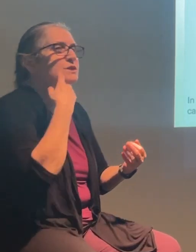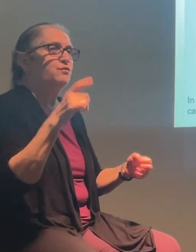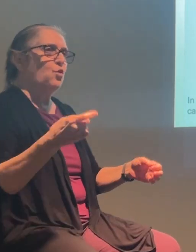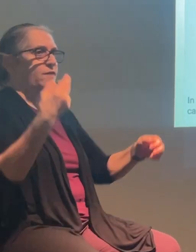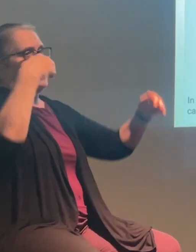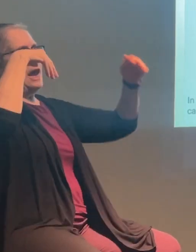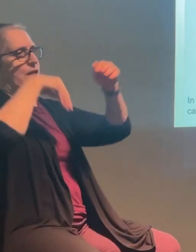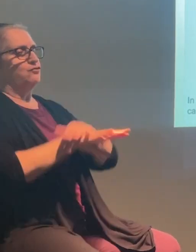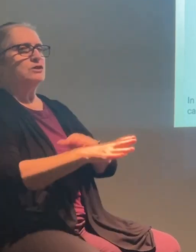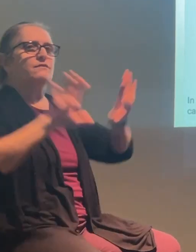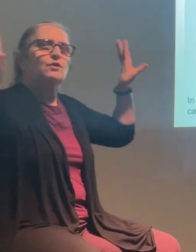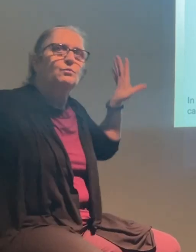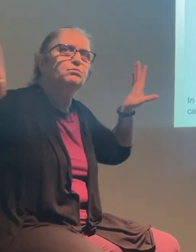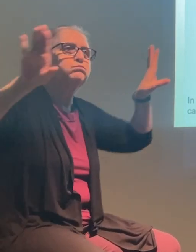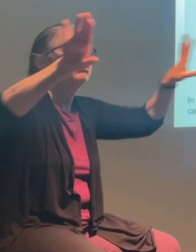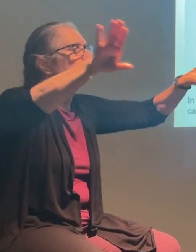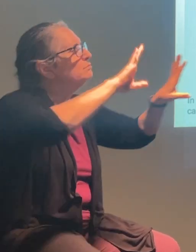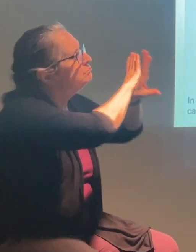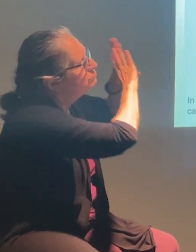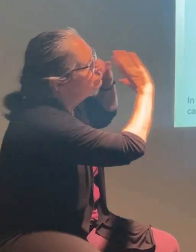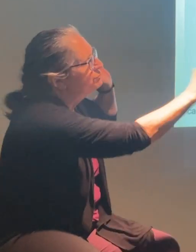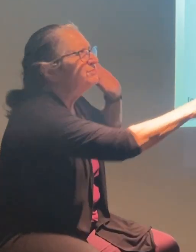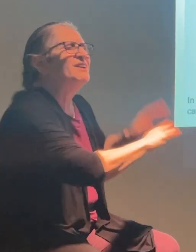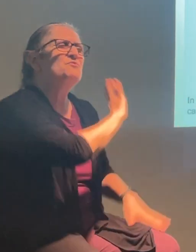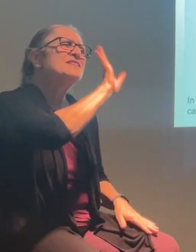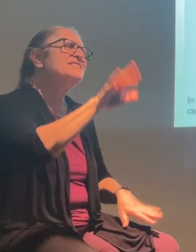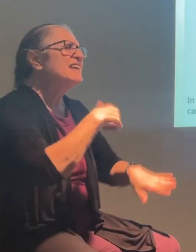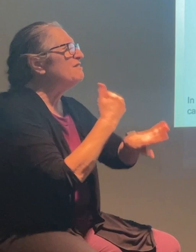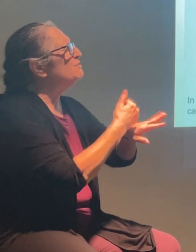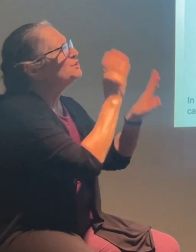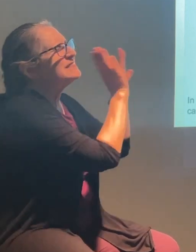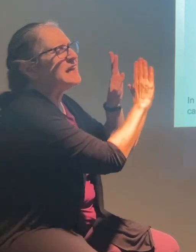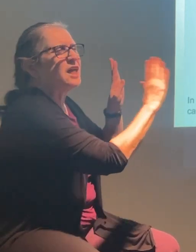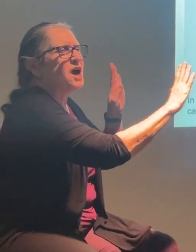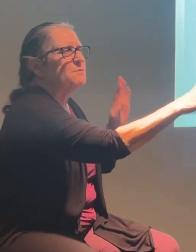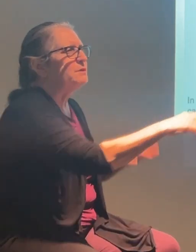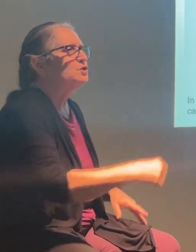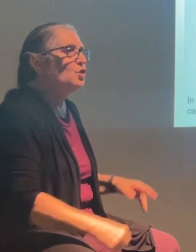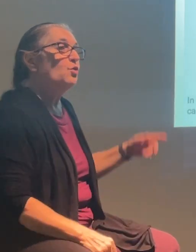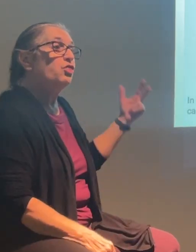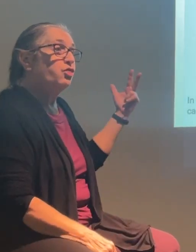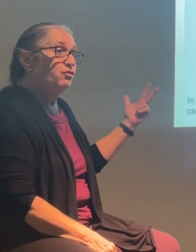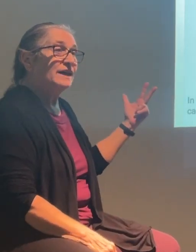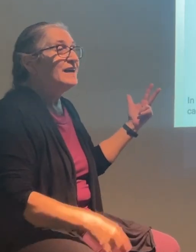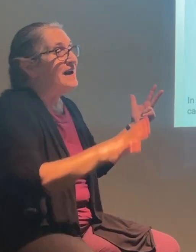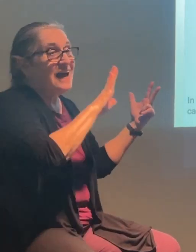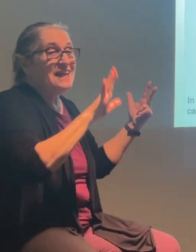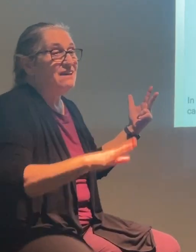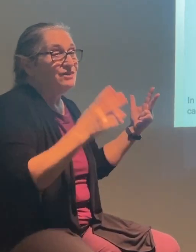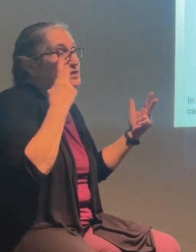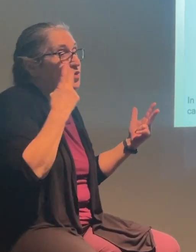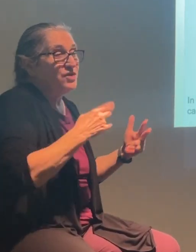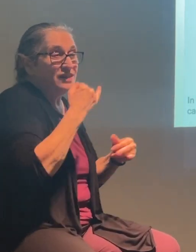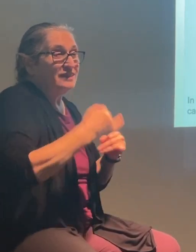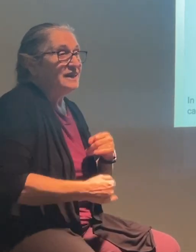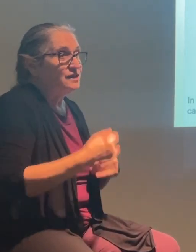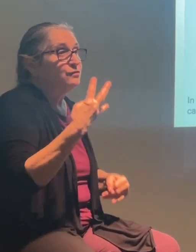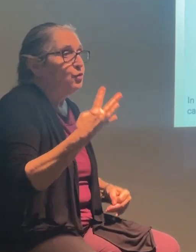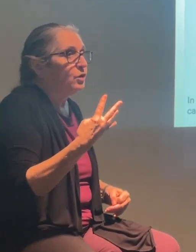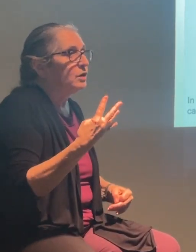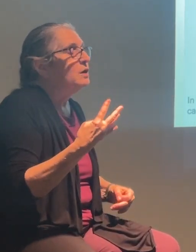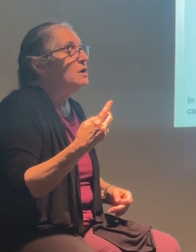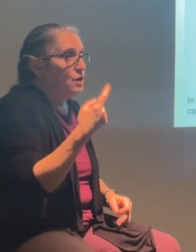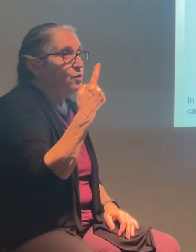big entrance hall. Was never set up. So these are 3. I haven't seen the last 4. When I'll take you later on, you'll be